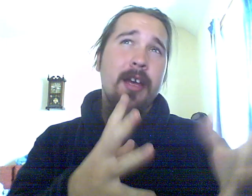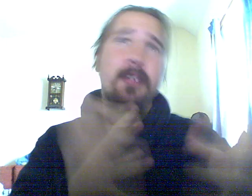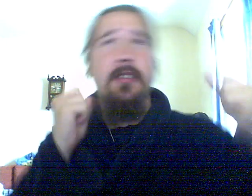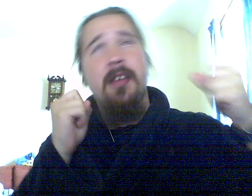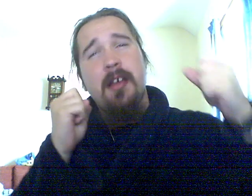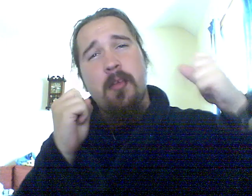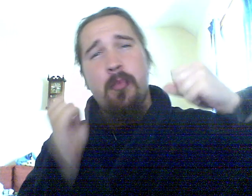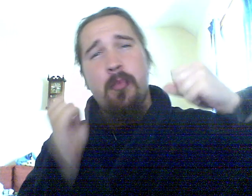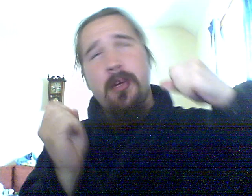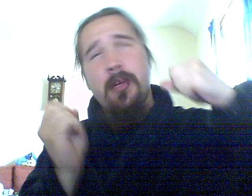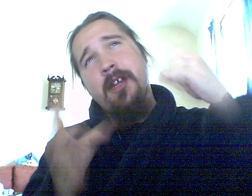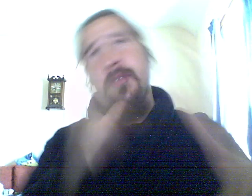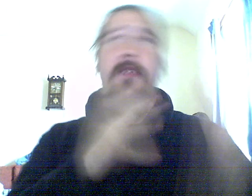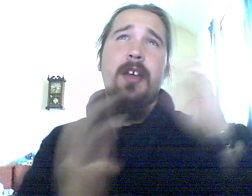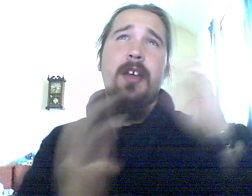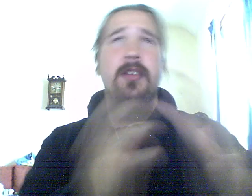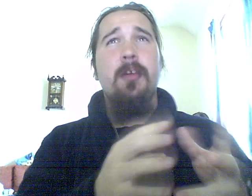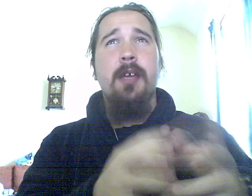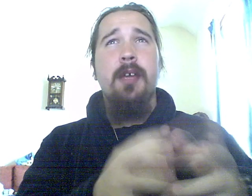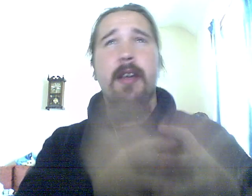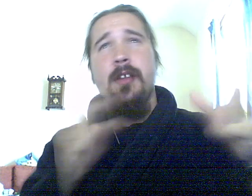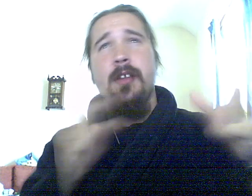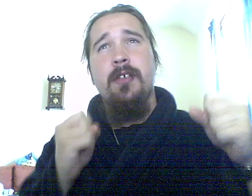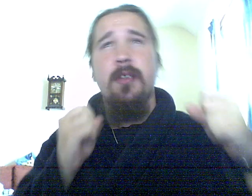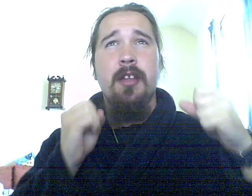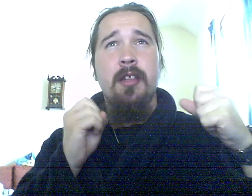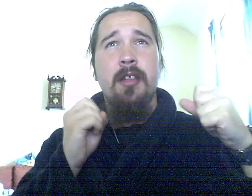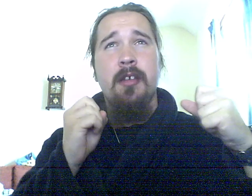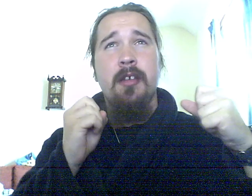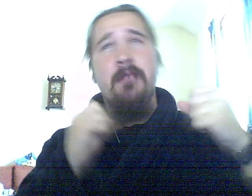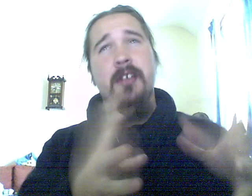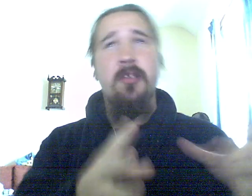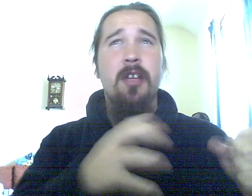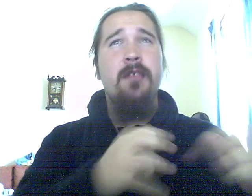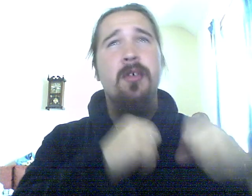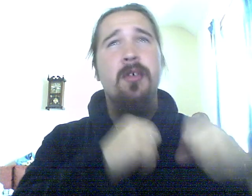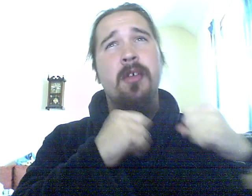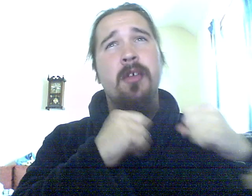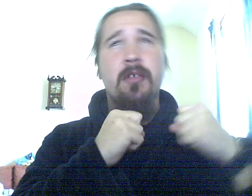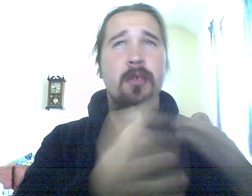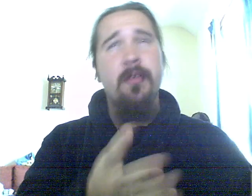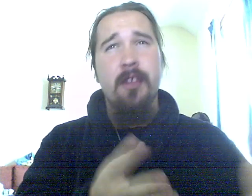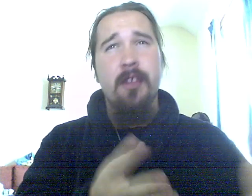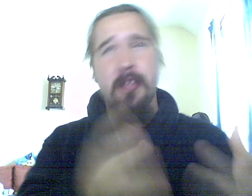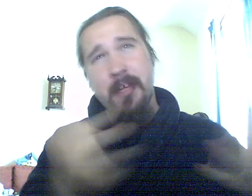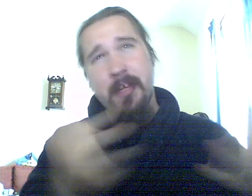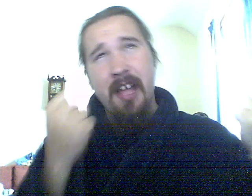lasts, but it swiftly gets complicated, and so you can either find true love, or you can ruin a friendship.